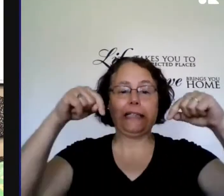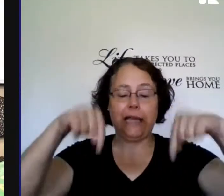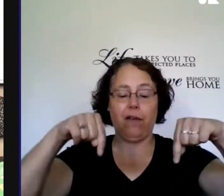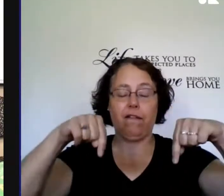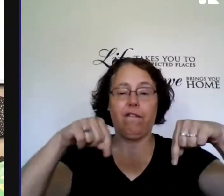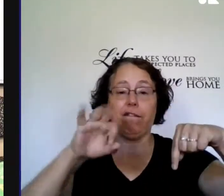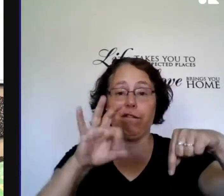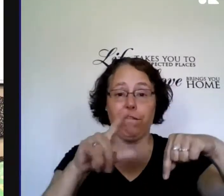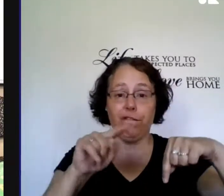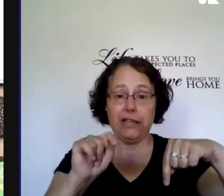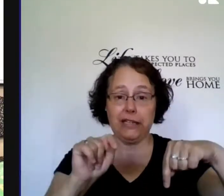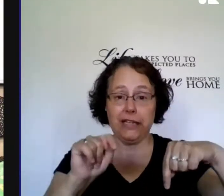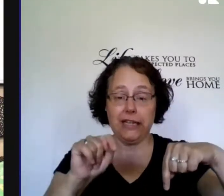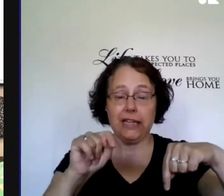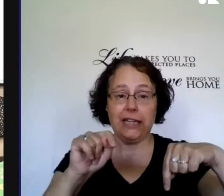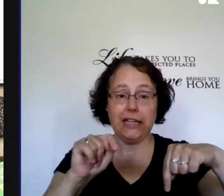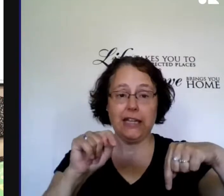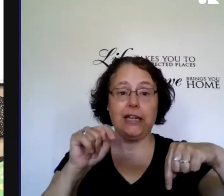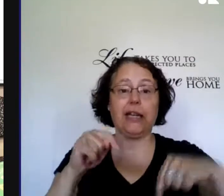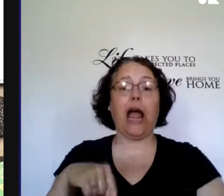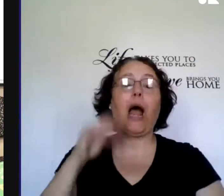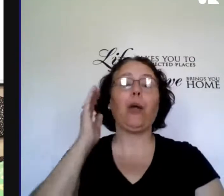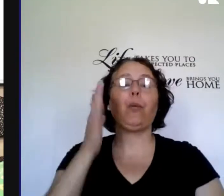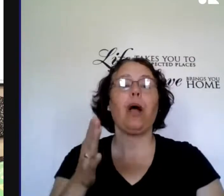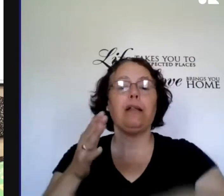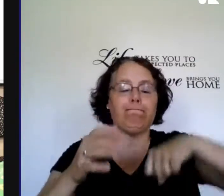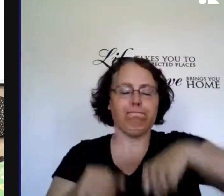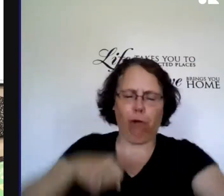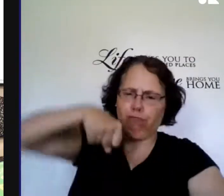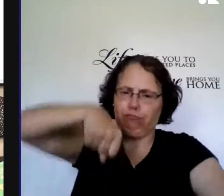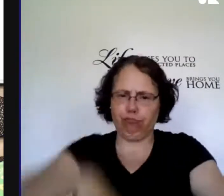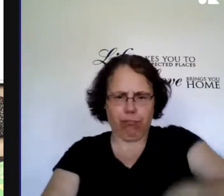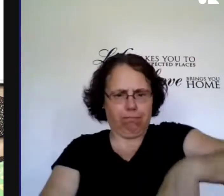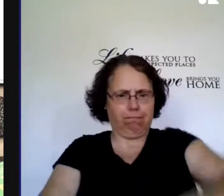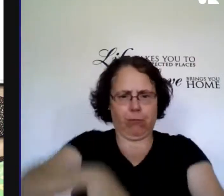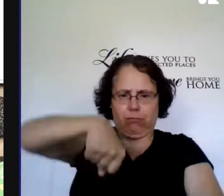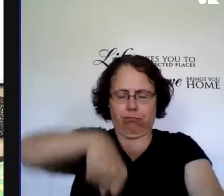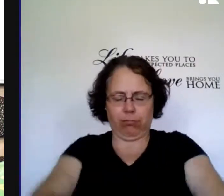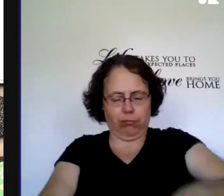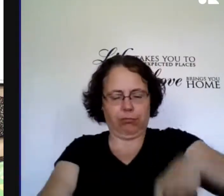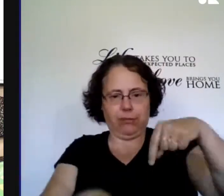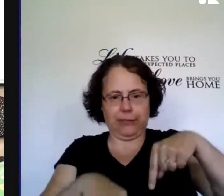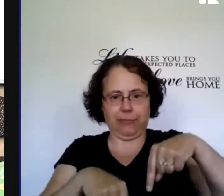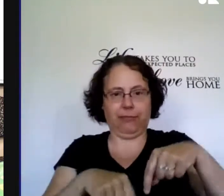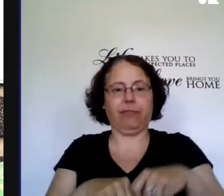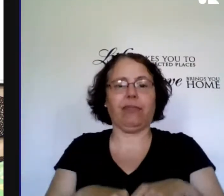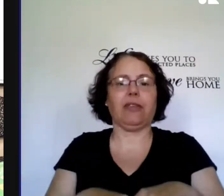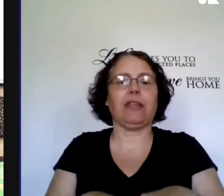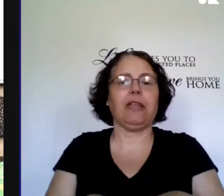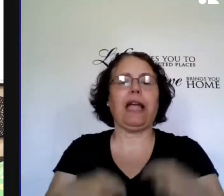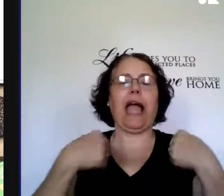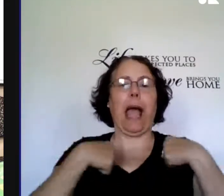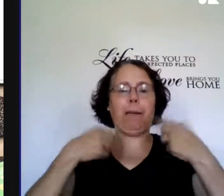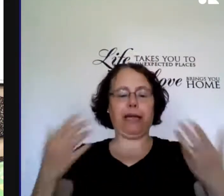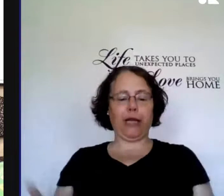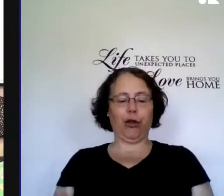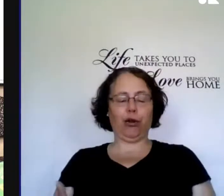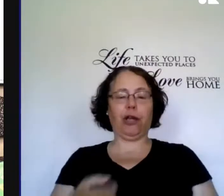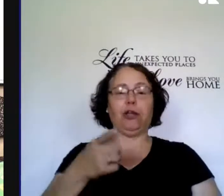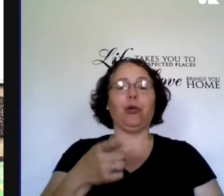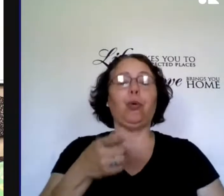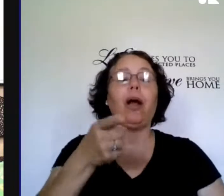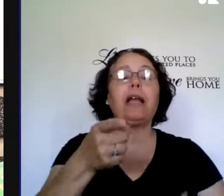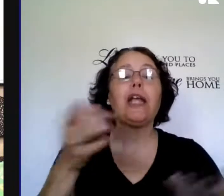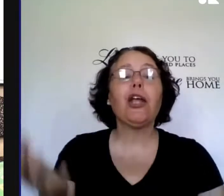your feet? I'm gonna stomp my feet. 'Cause I am here and you